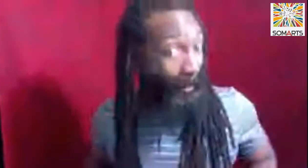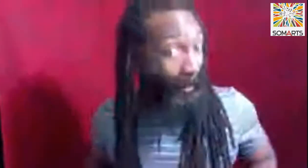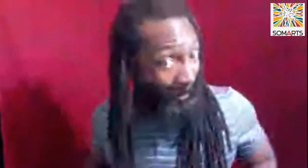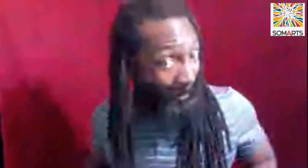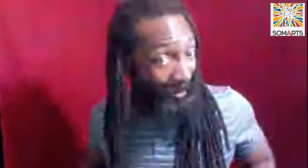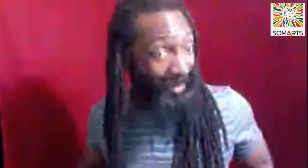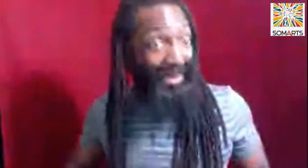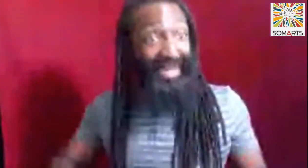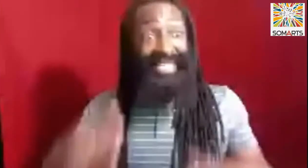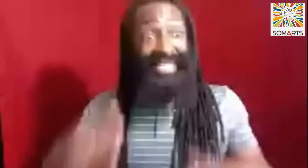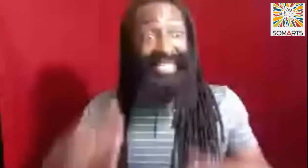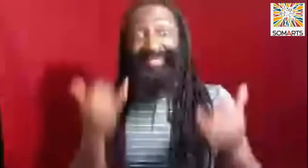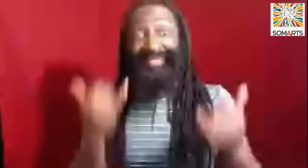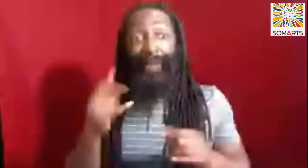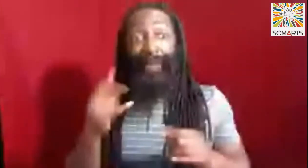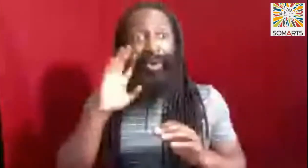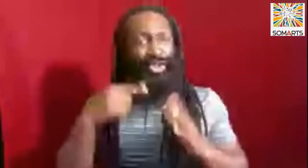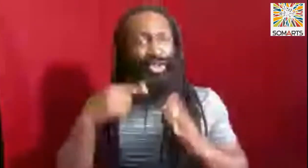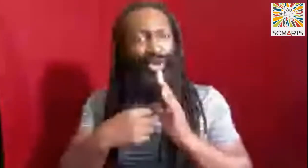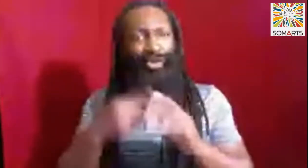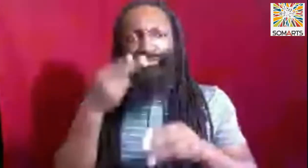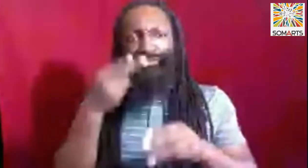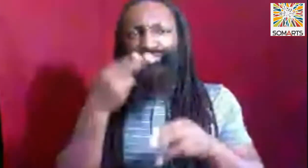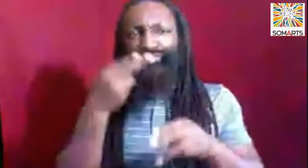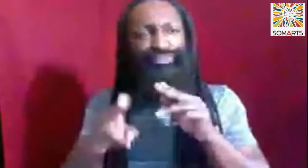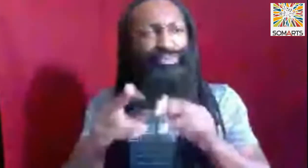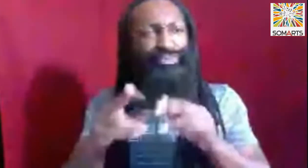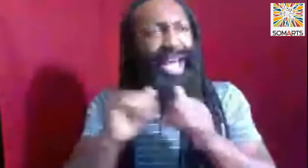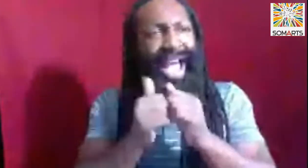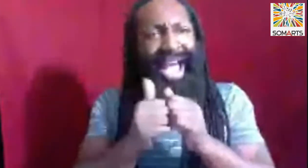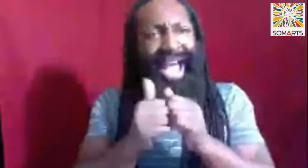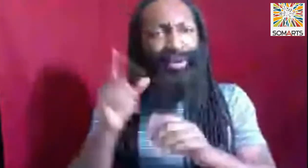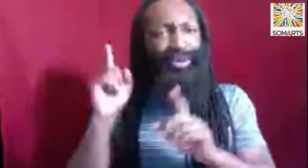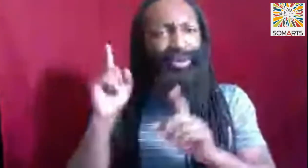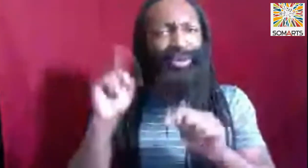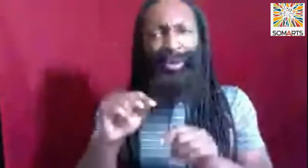our last one. And also, we have some movement performed by Urban Jazz Dance Company.